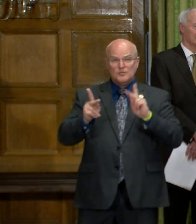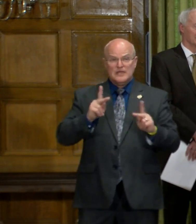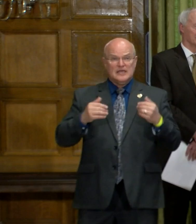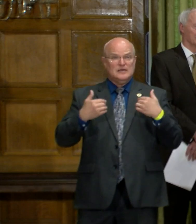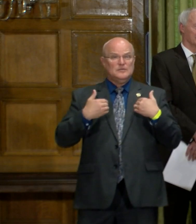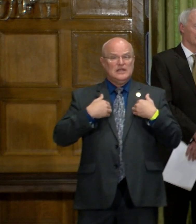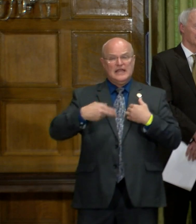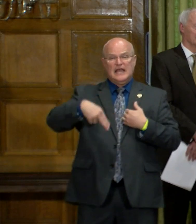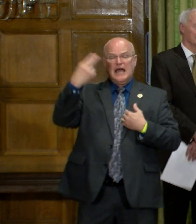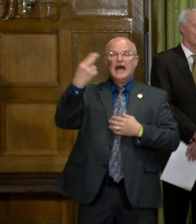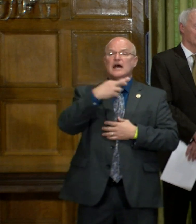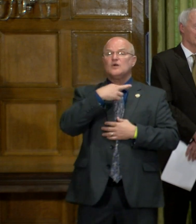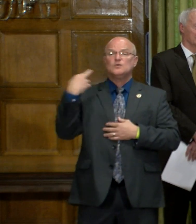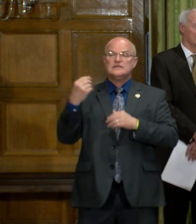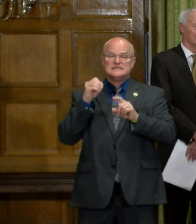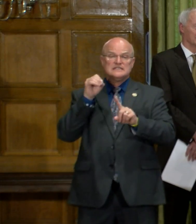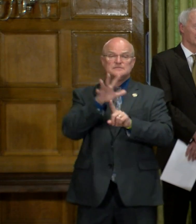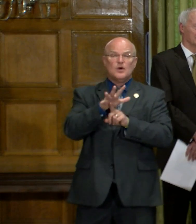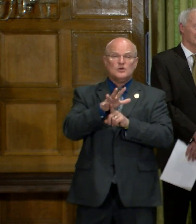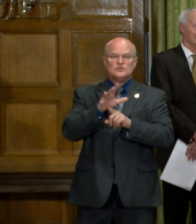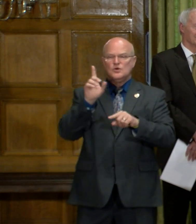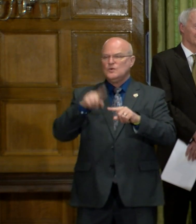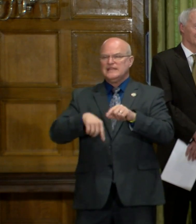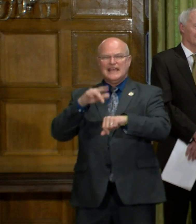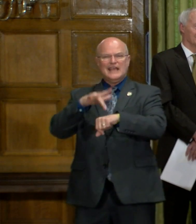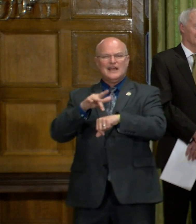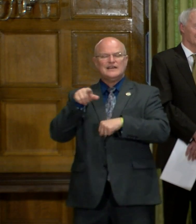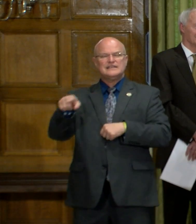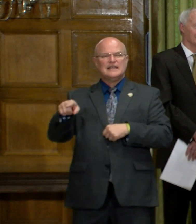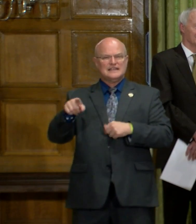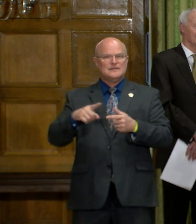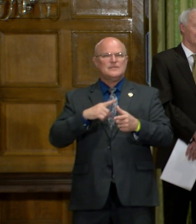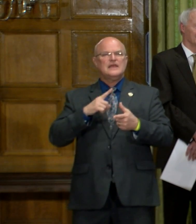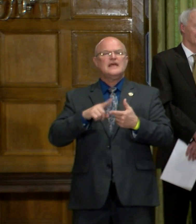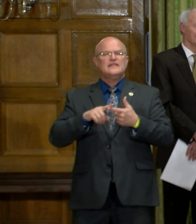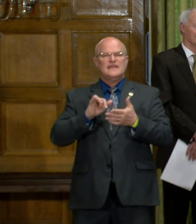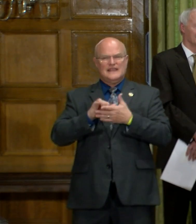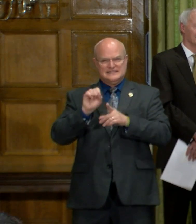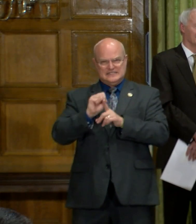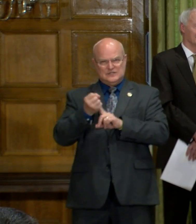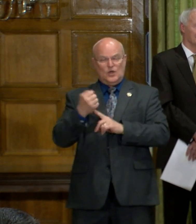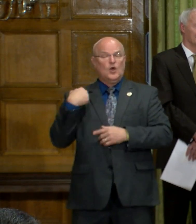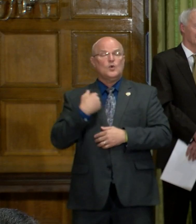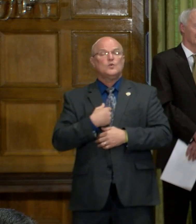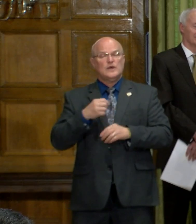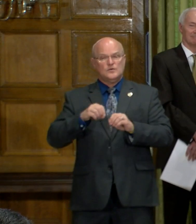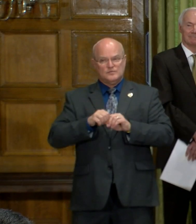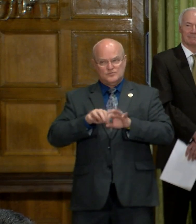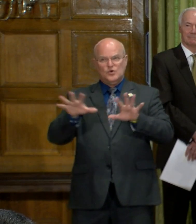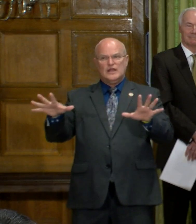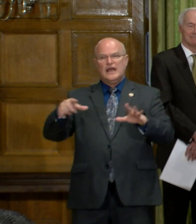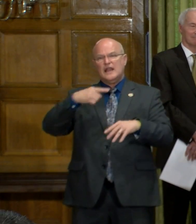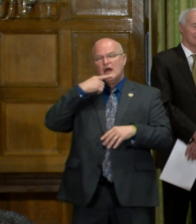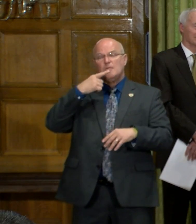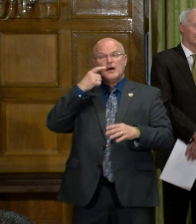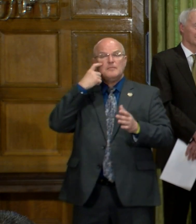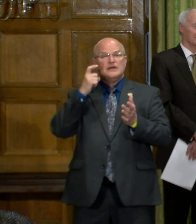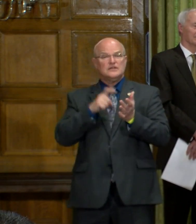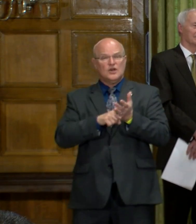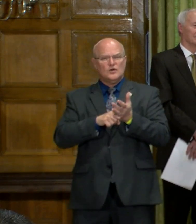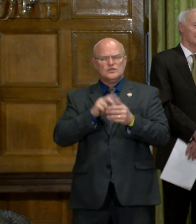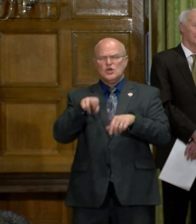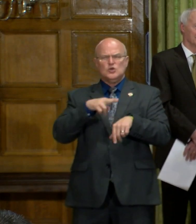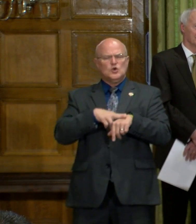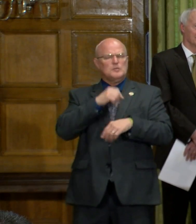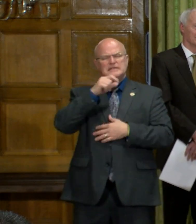had high-risk exposure and we can't contact them, then that's the situation where we would put out a public notice.